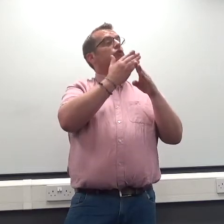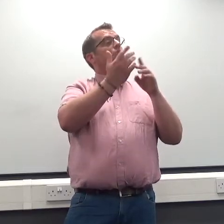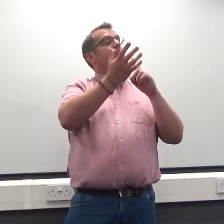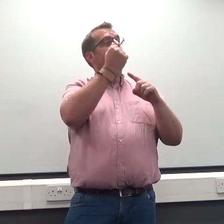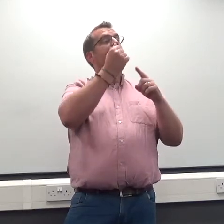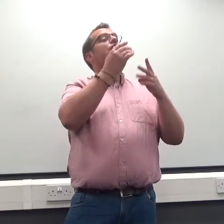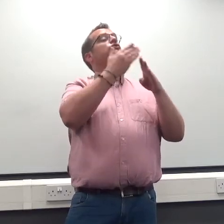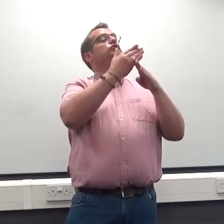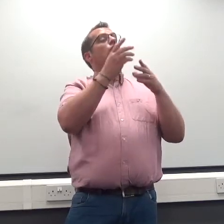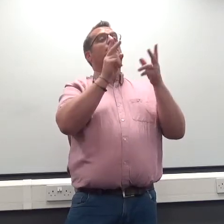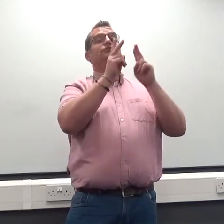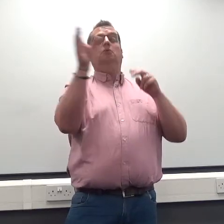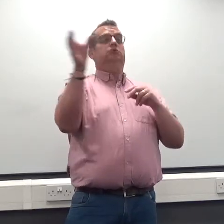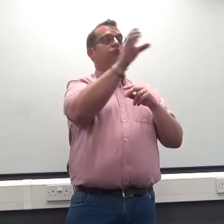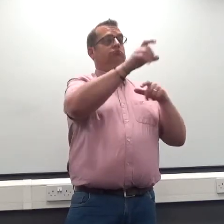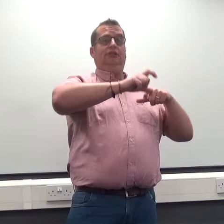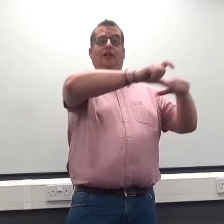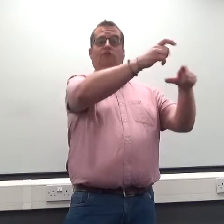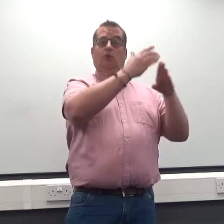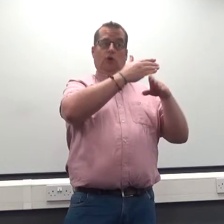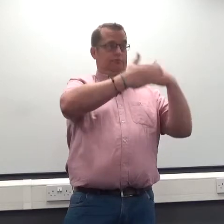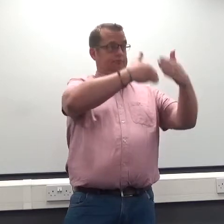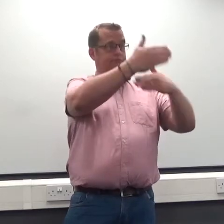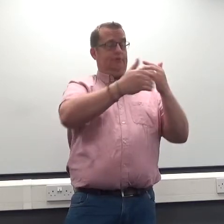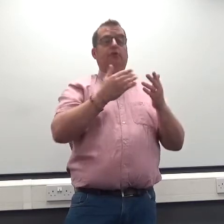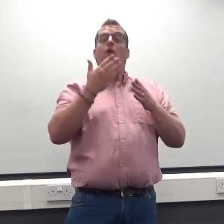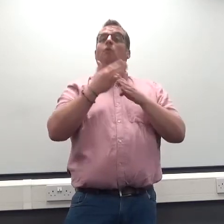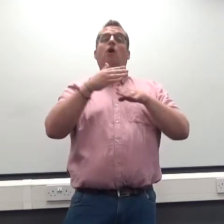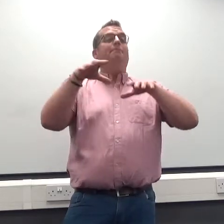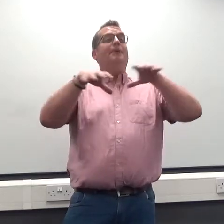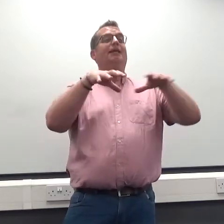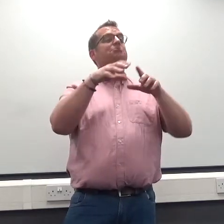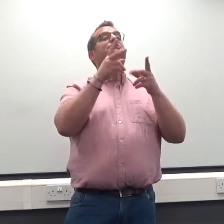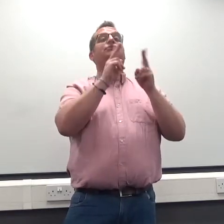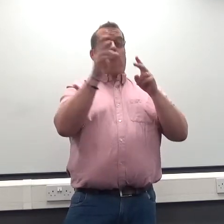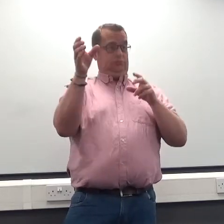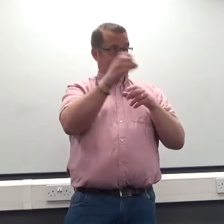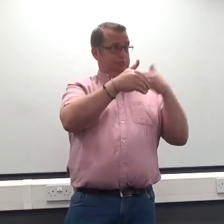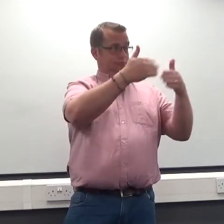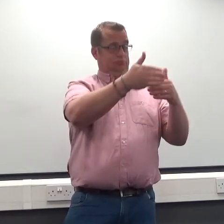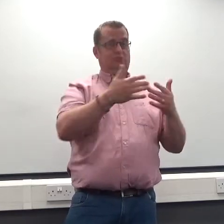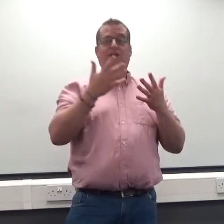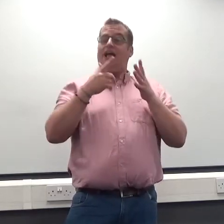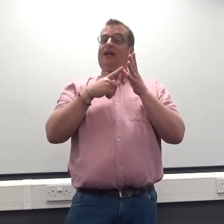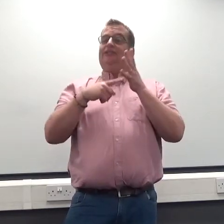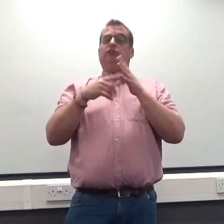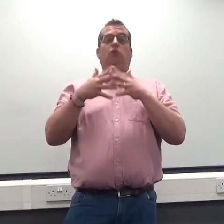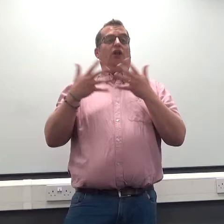And so these interpreters for training courses, as I said, within my everyday life, within my job as